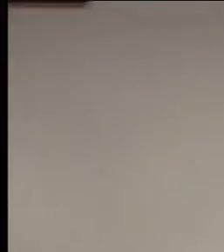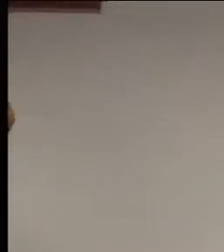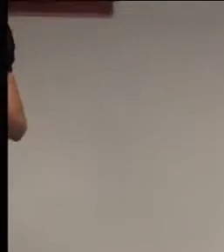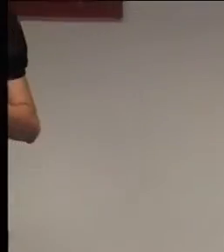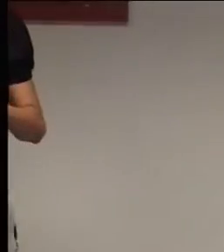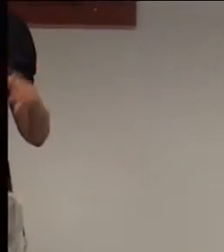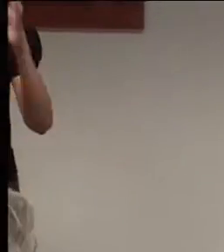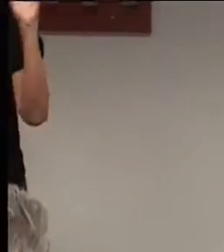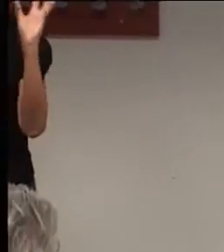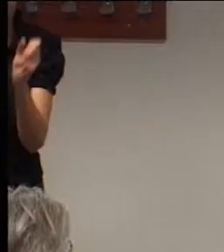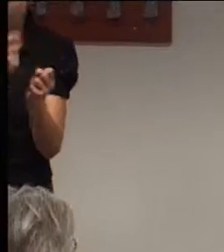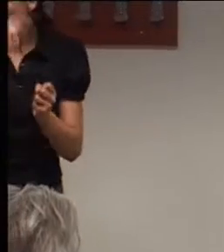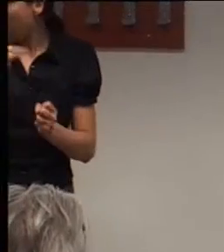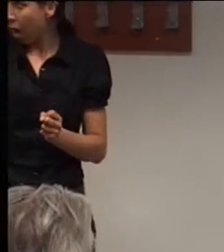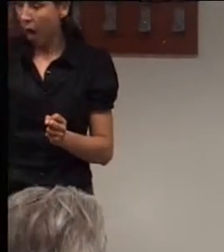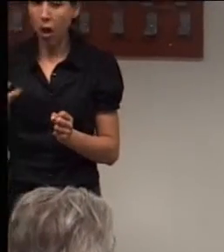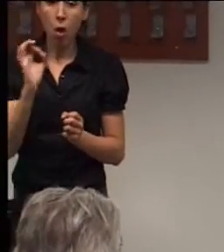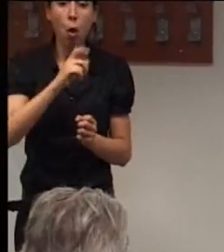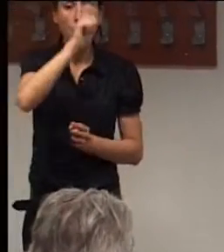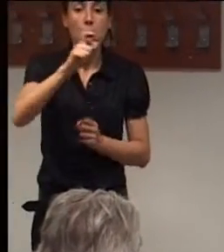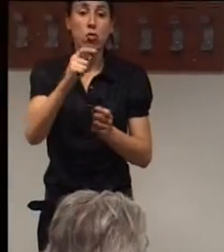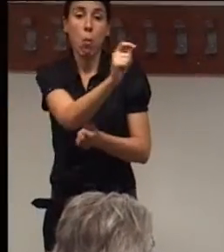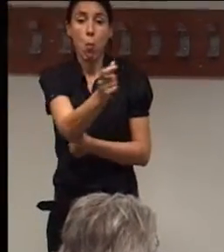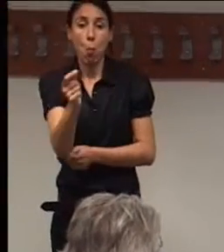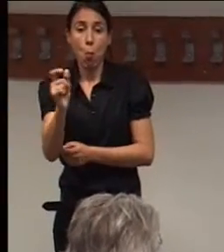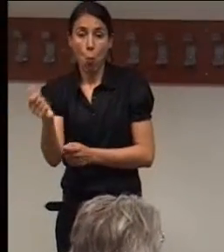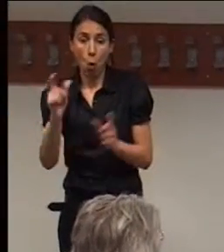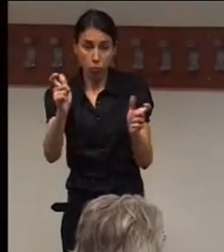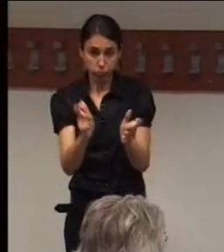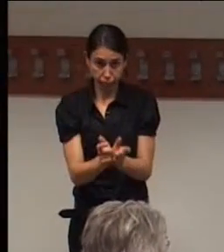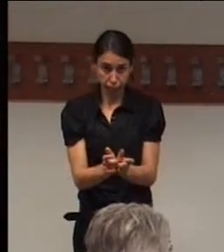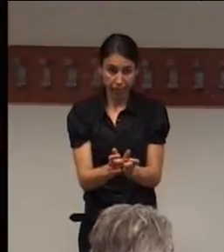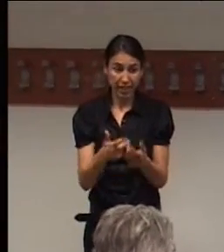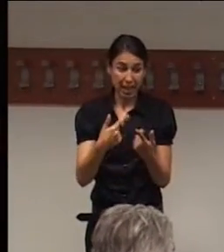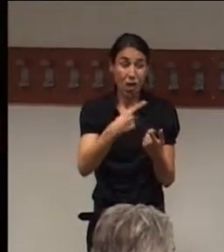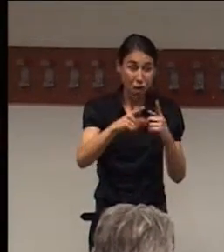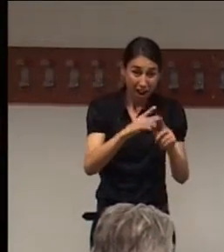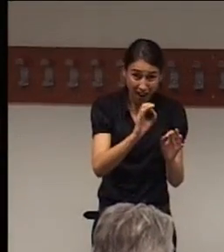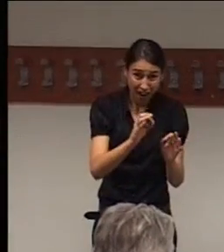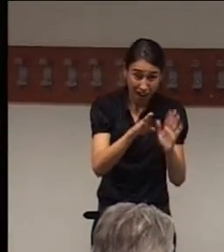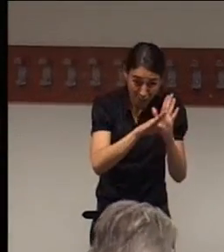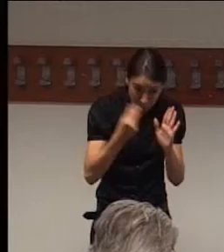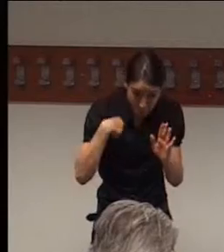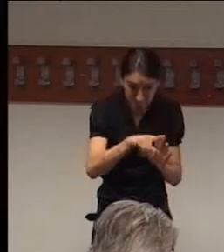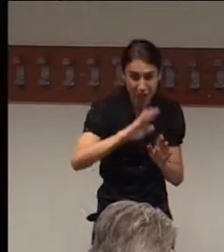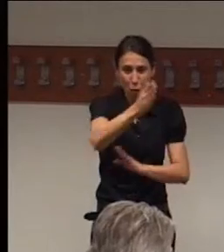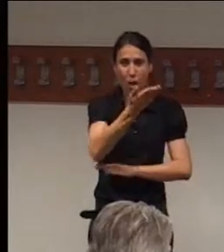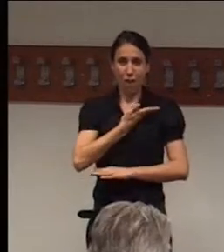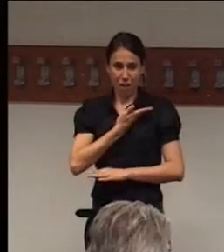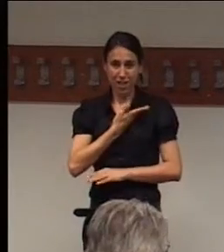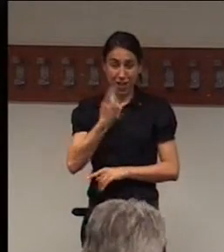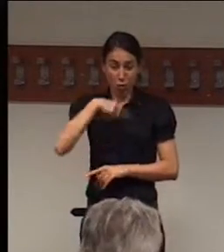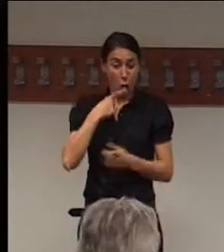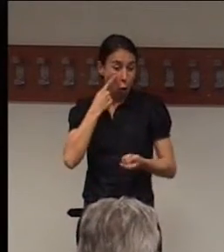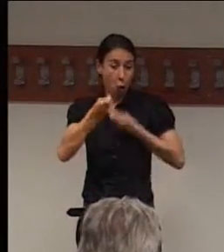rush hour, where there was a lot of people, it was very crowded, as opposed to when it was quiet in the railway station. There were some patterns and